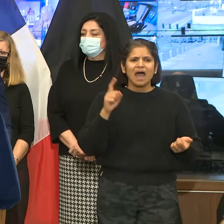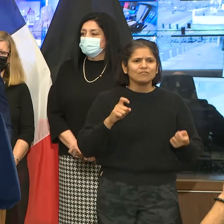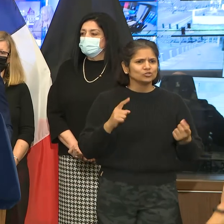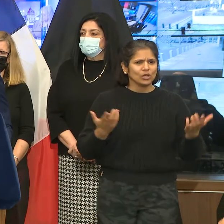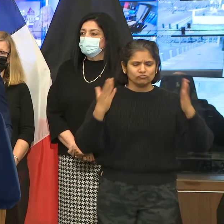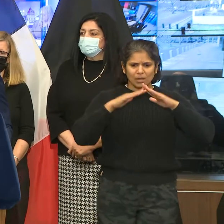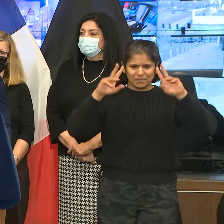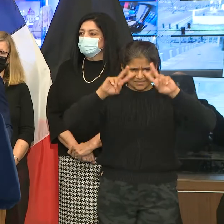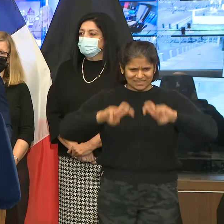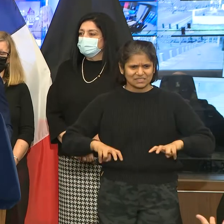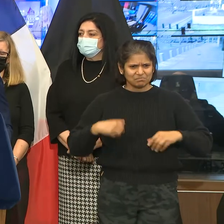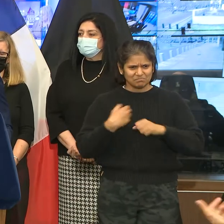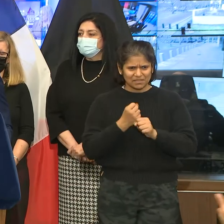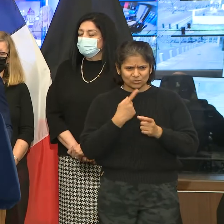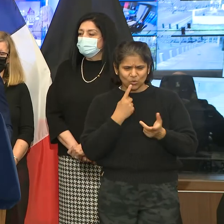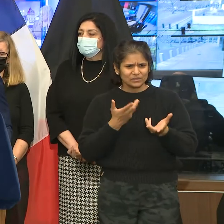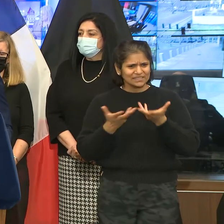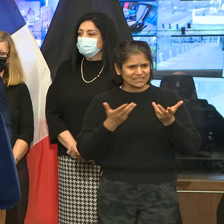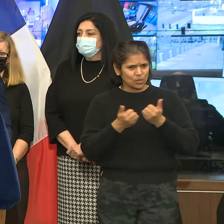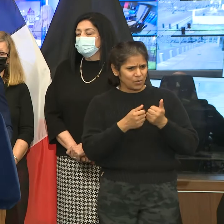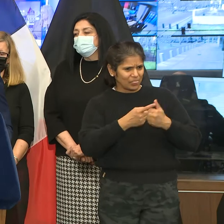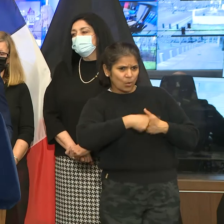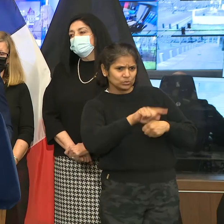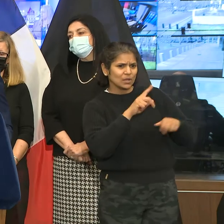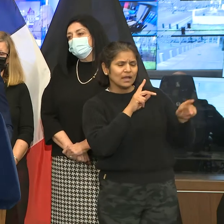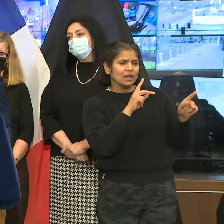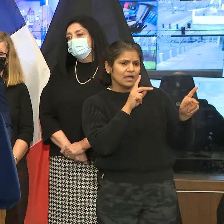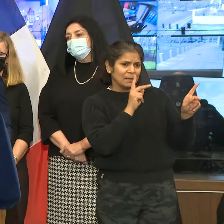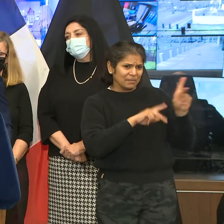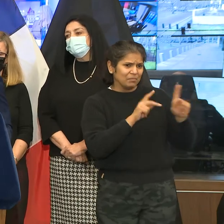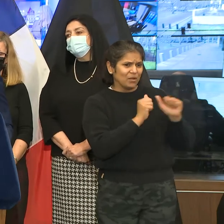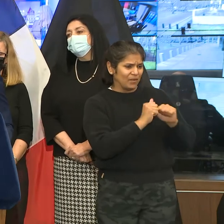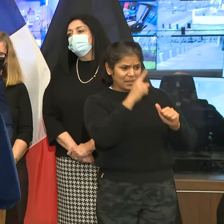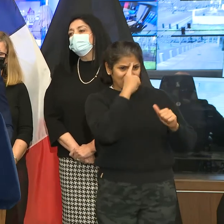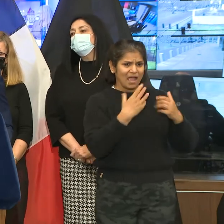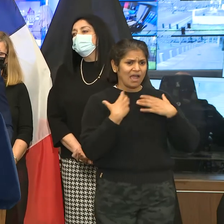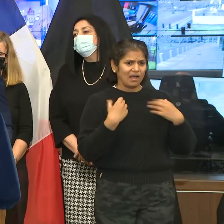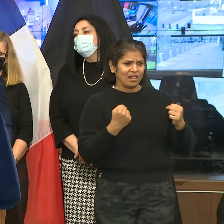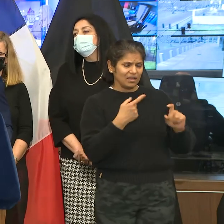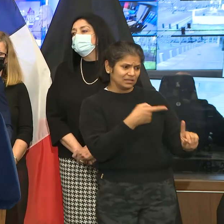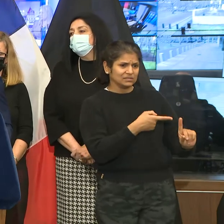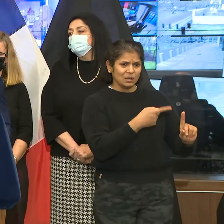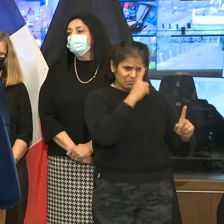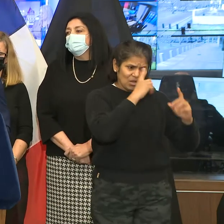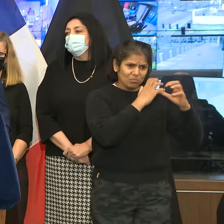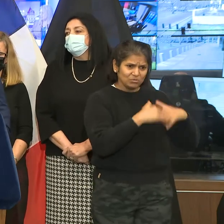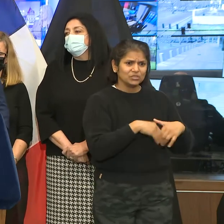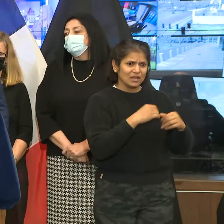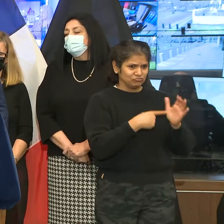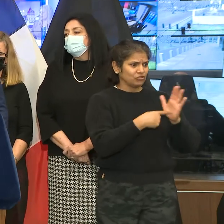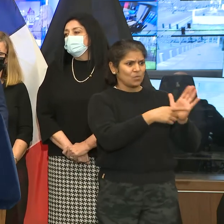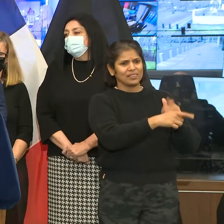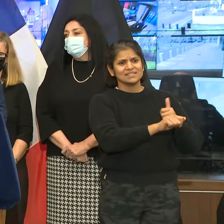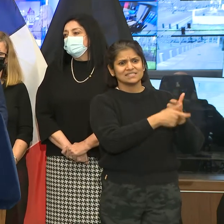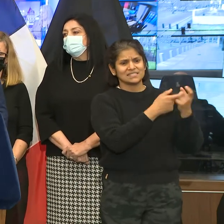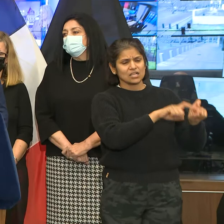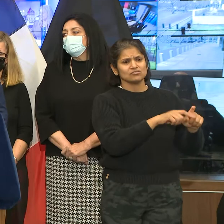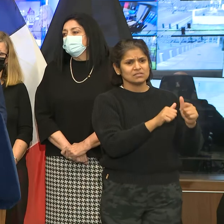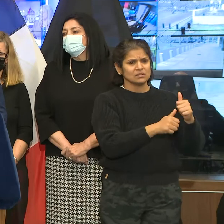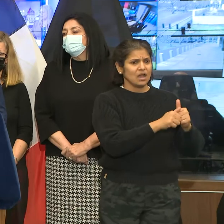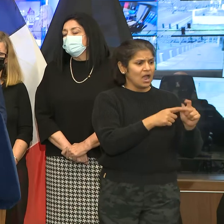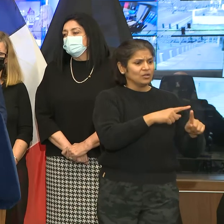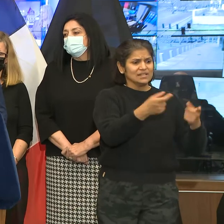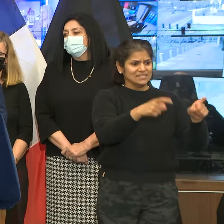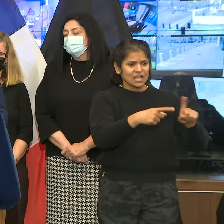with individuals who are showing imminent danger to themselves and others. And that is what I'm asking my team to look at and to